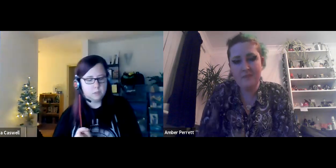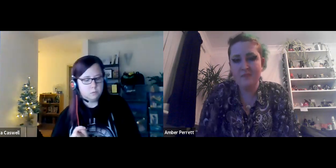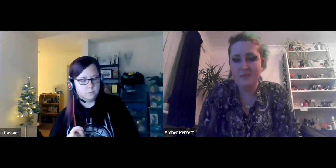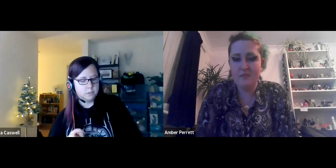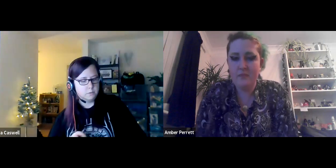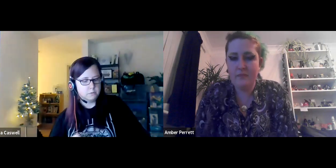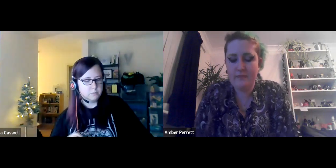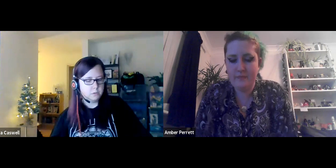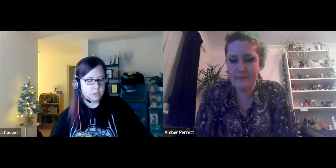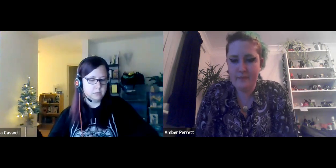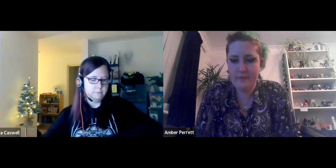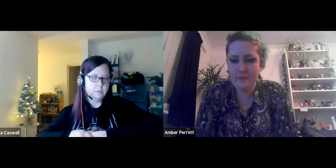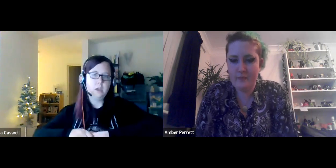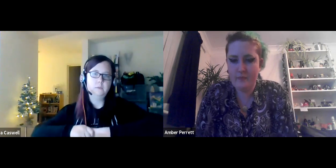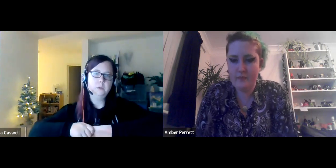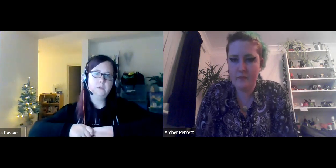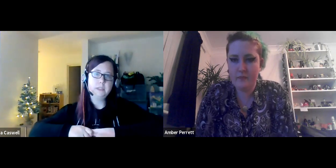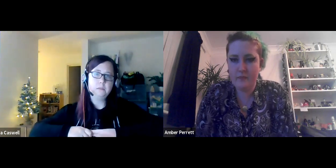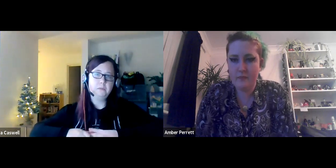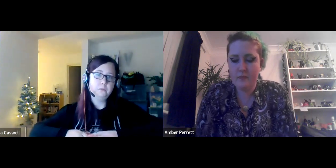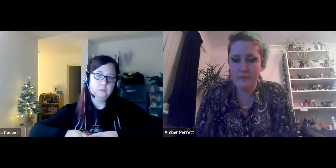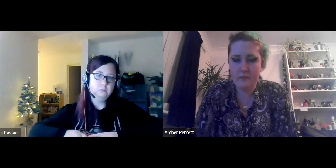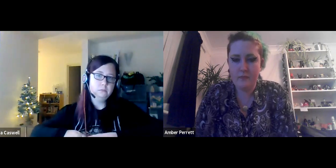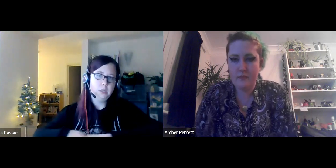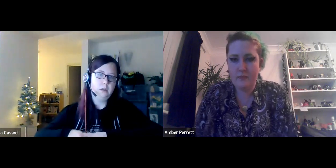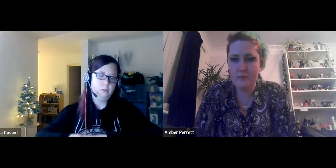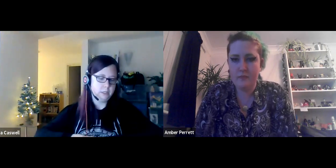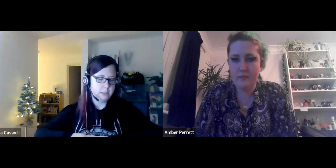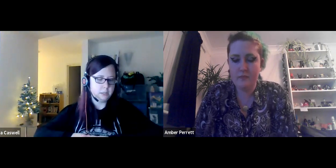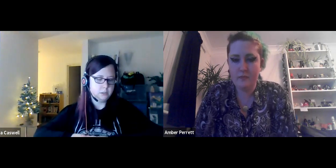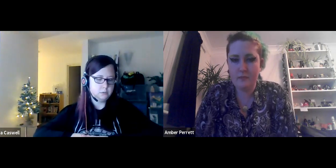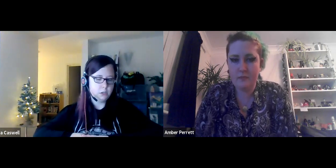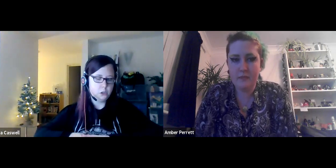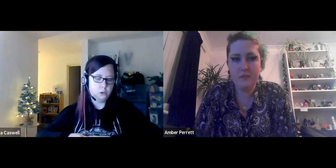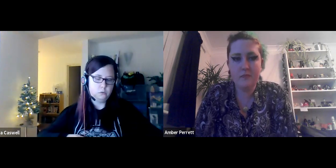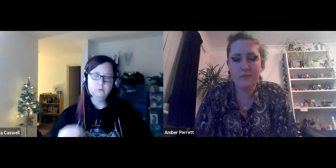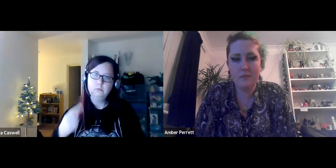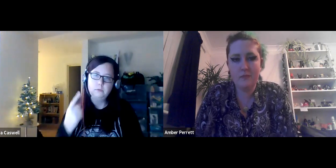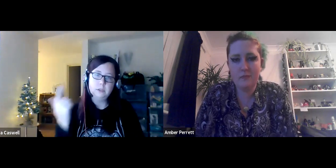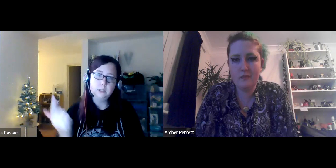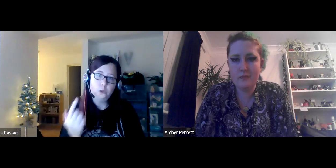Cool. So I'll jump straight in. So obviously before we did who. This is who.